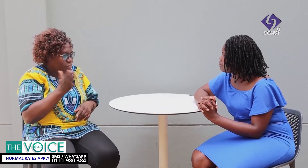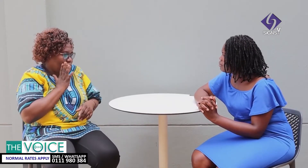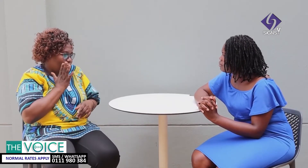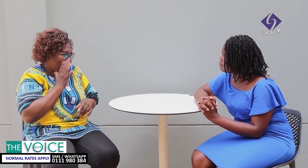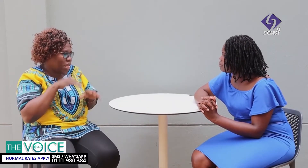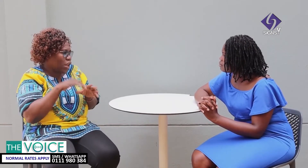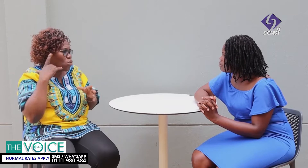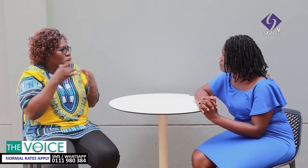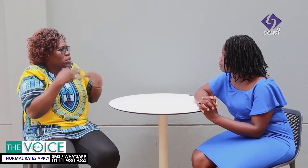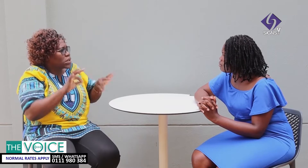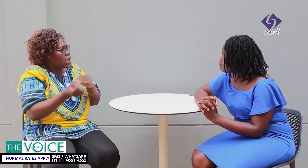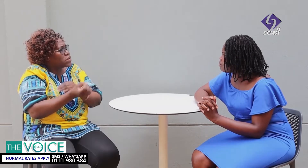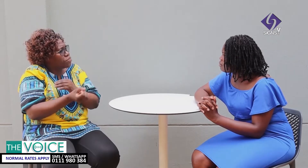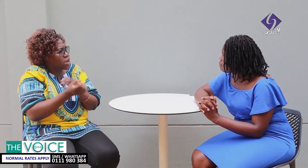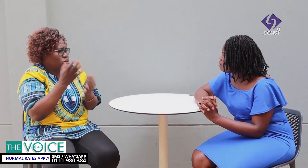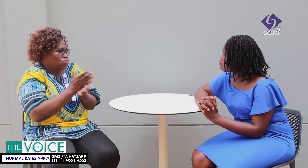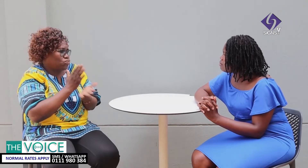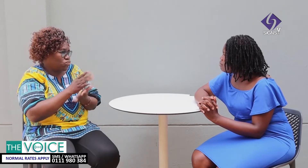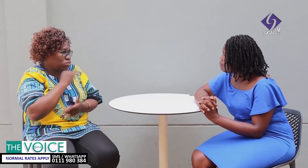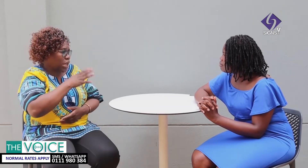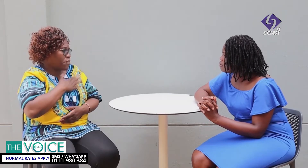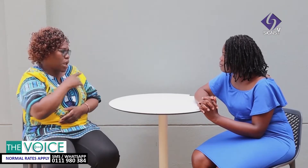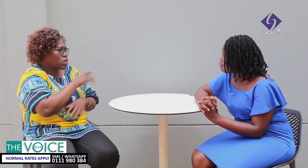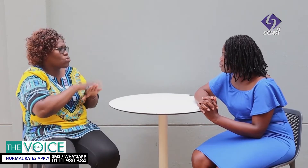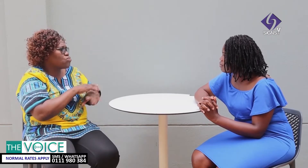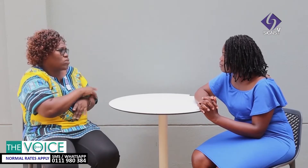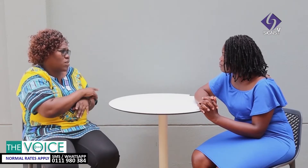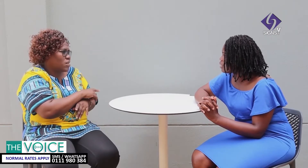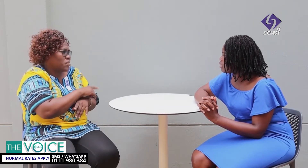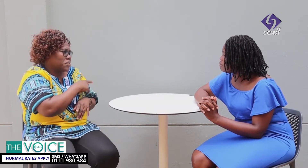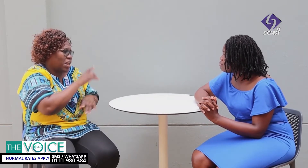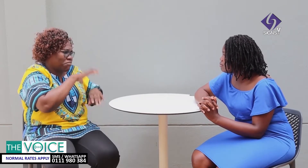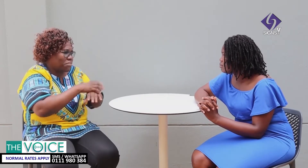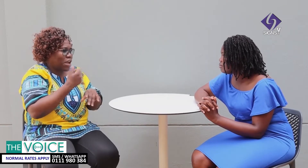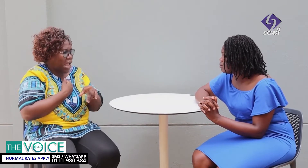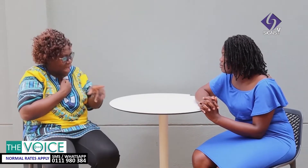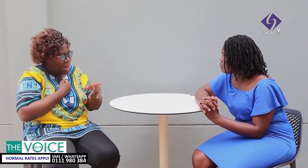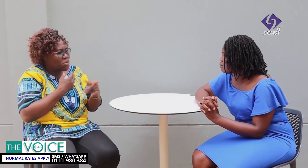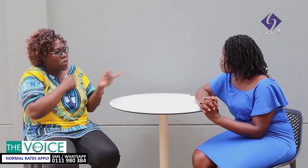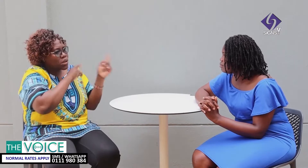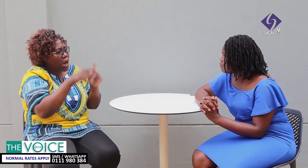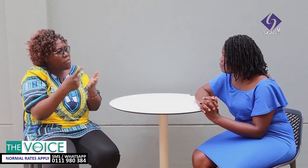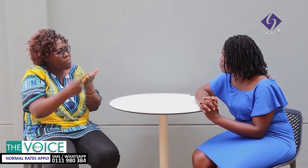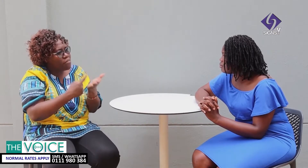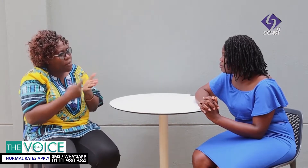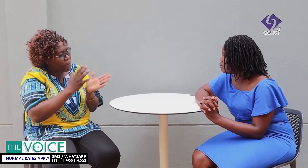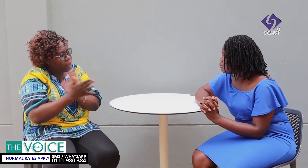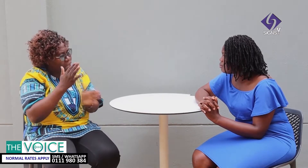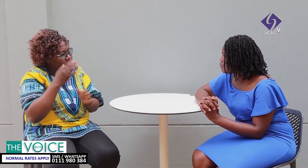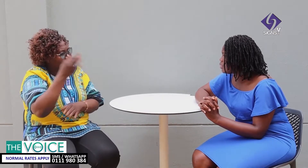So when I went there, my uncle got upset because I was actually coming to marry a deaf man. They didn't want you to